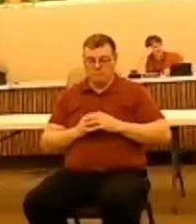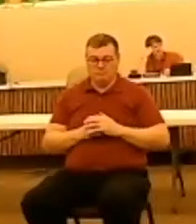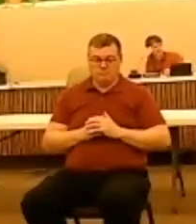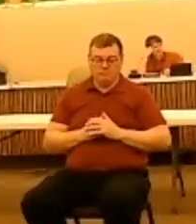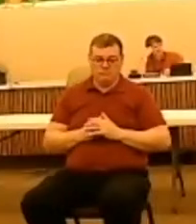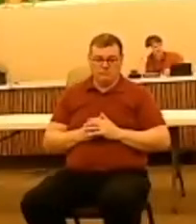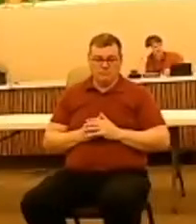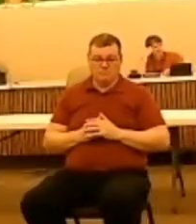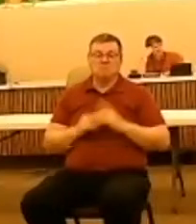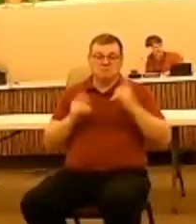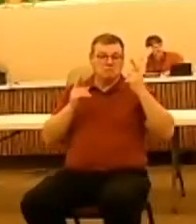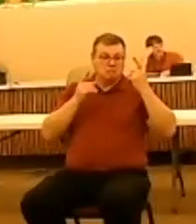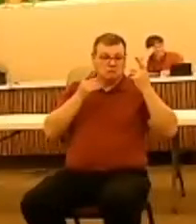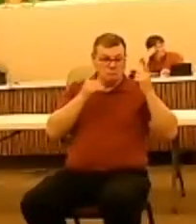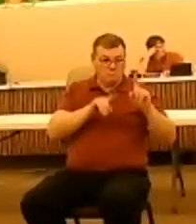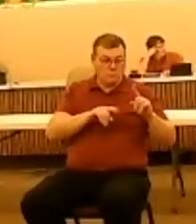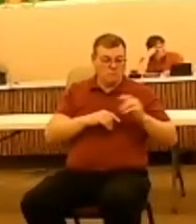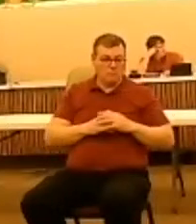I'm agreeable to that.